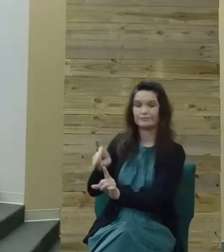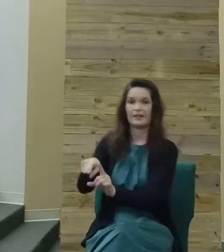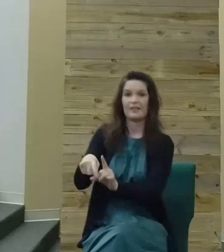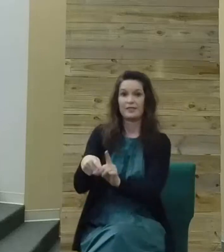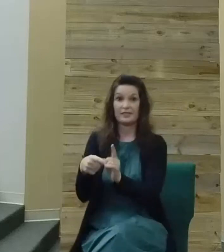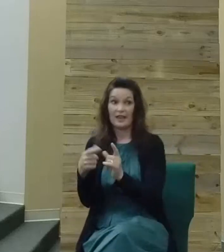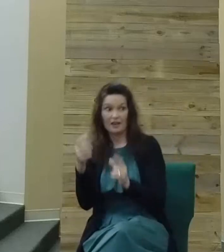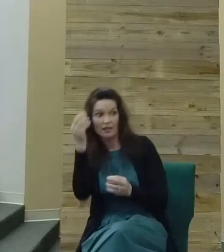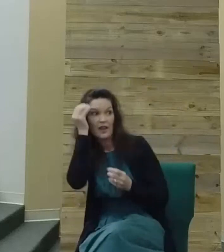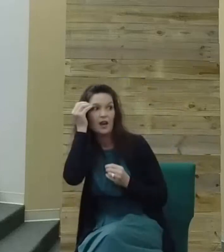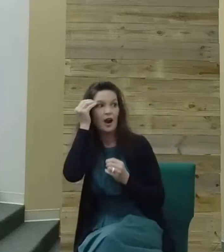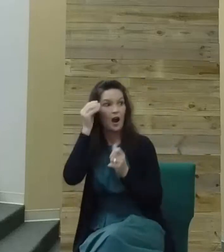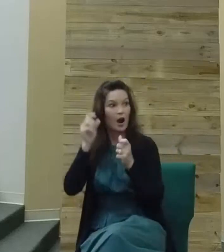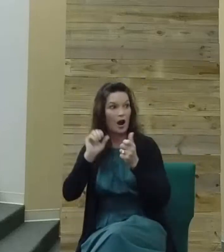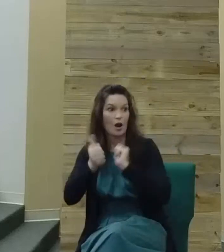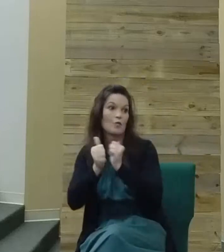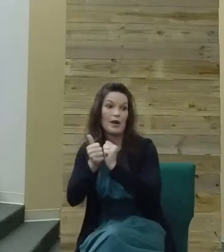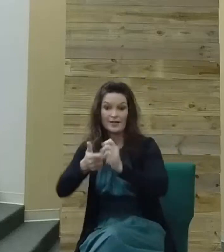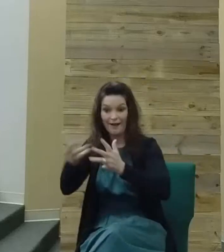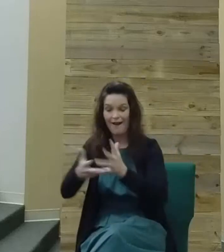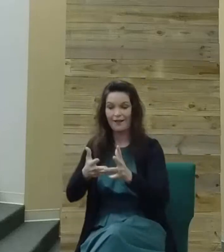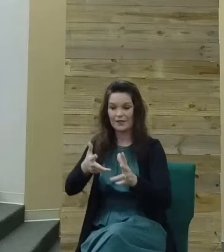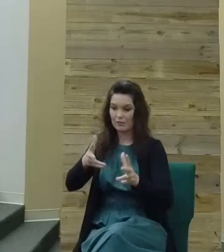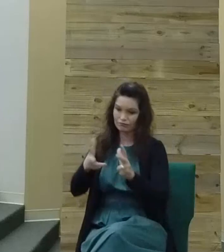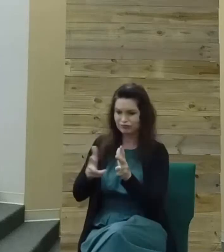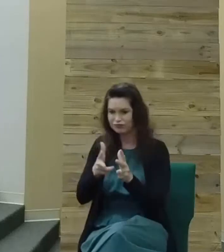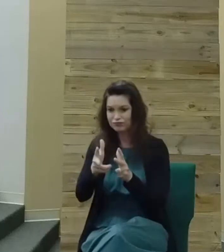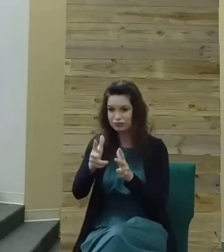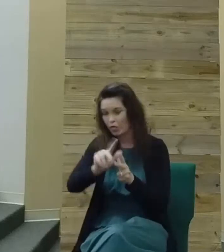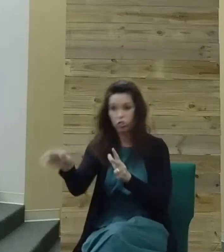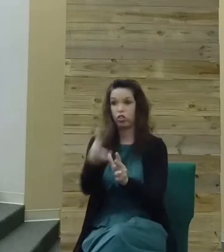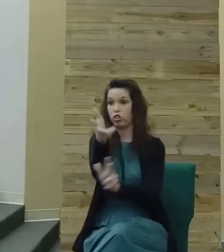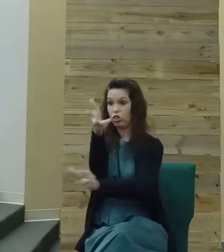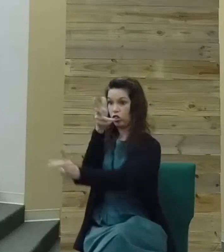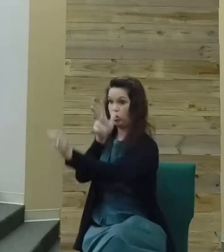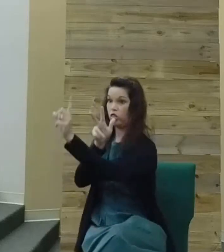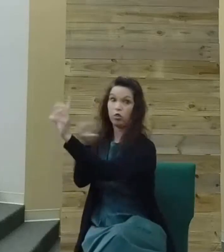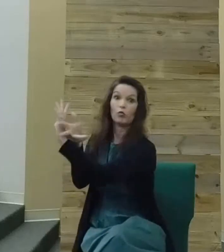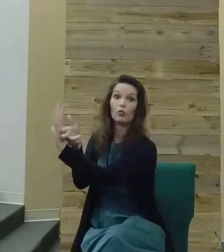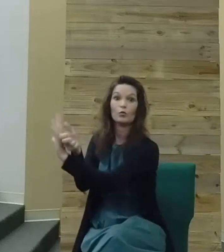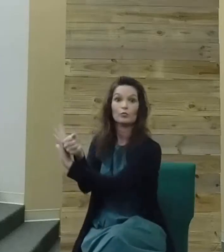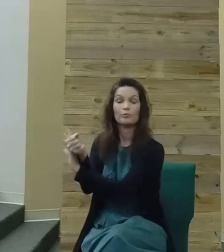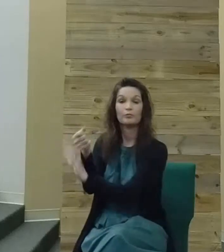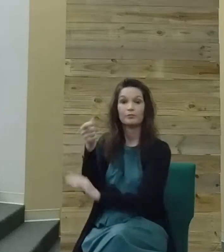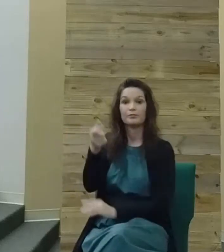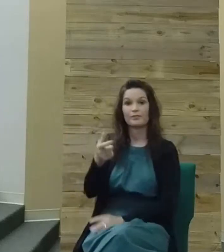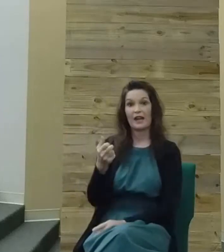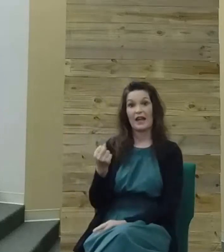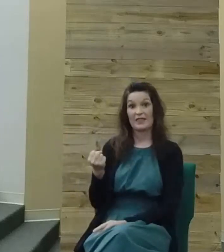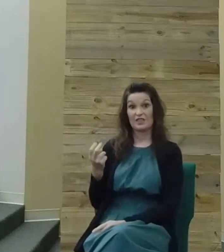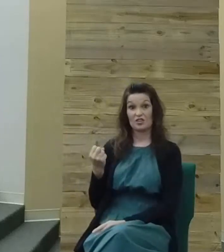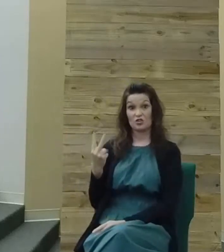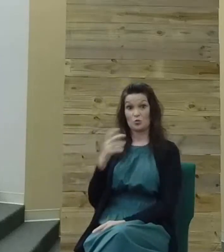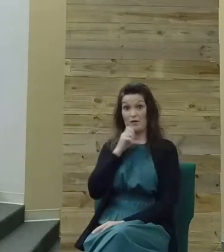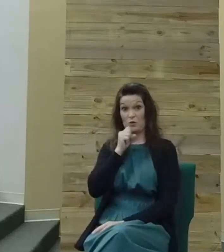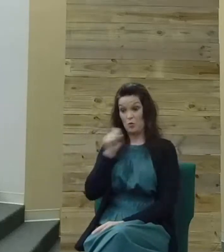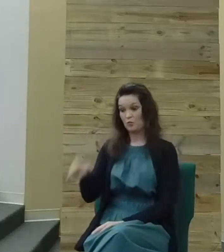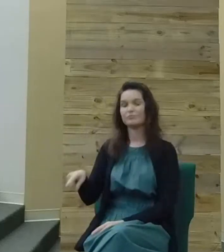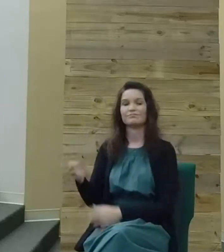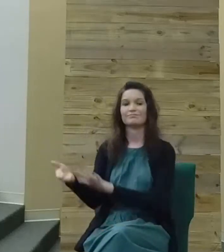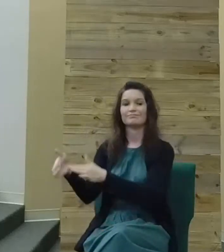They lose control, hit a tree head-on, and the passenger, the 12-year-old,